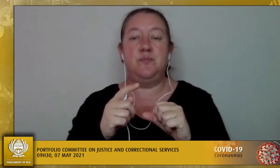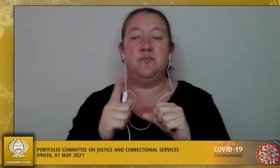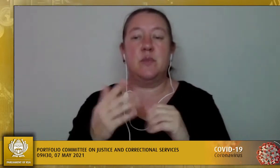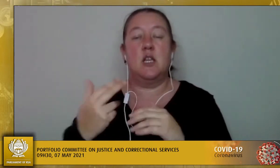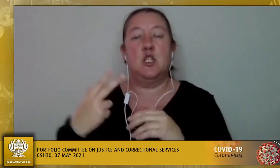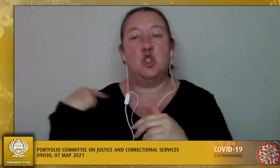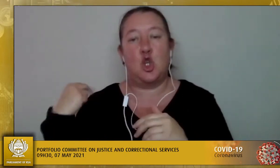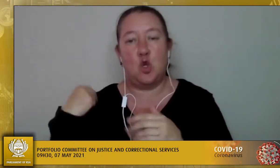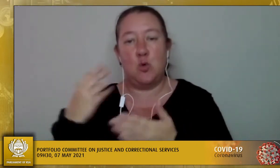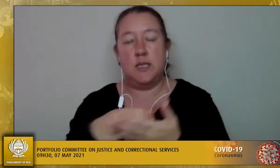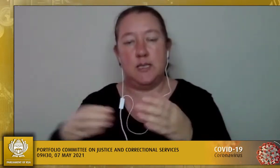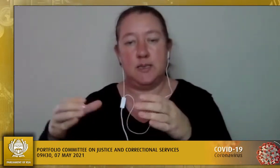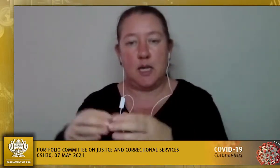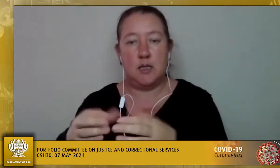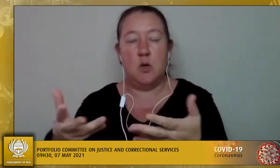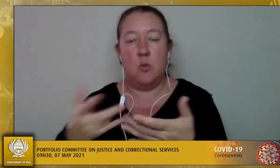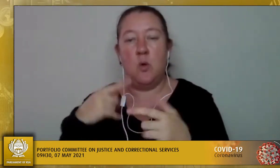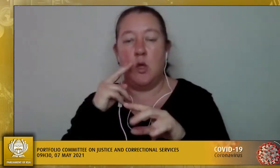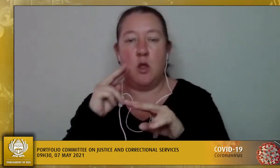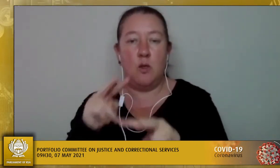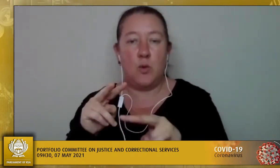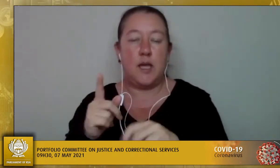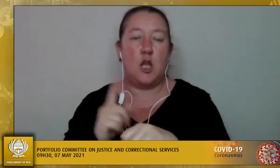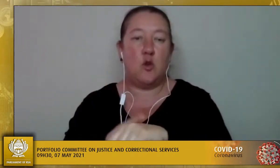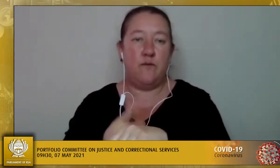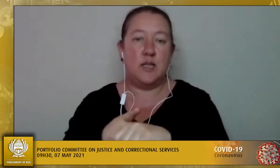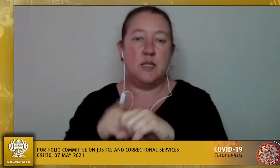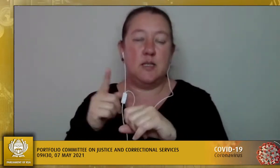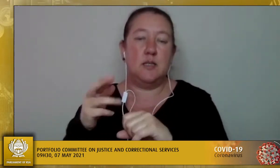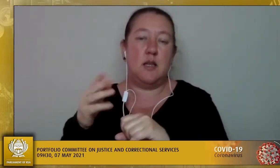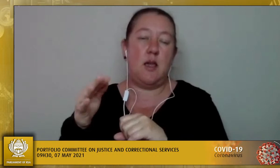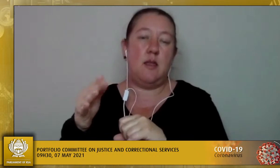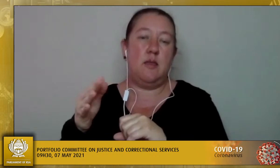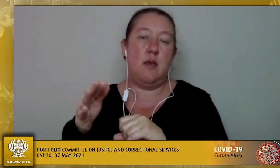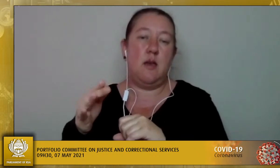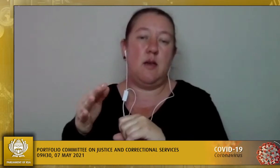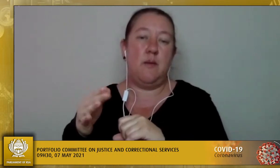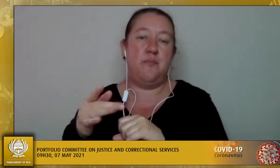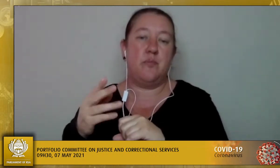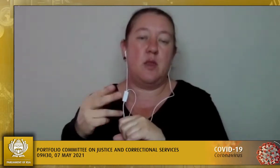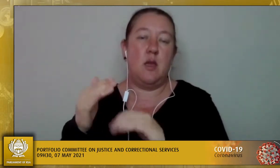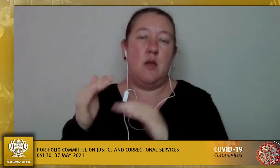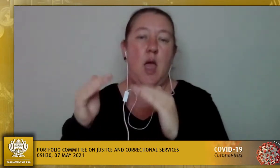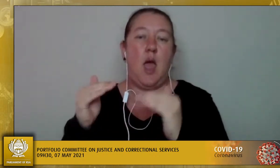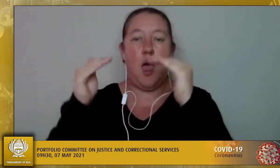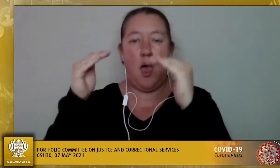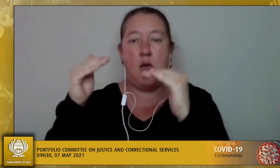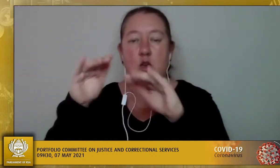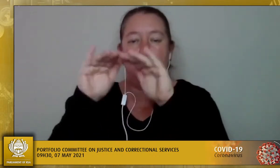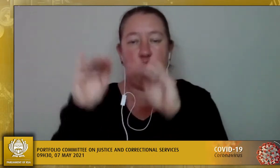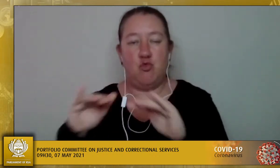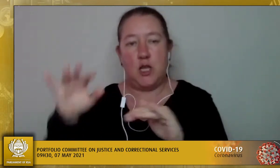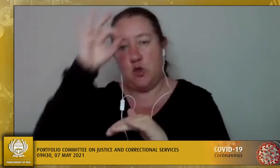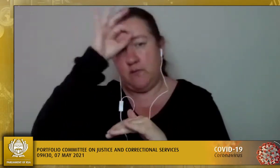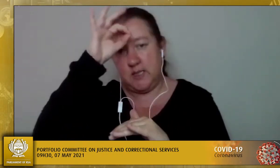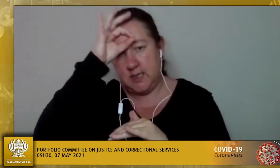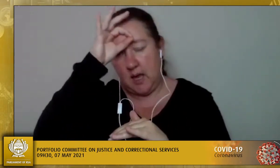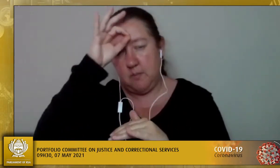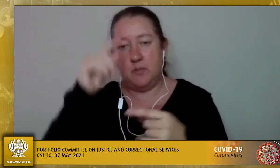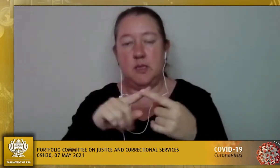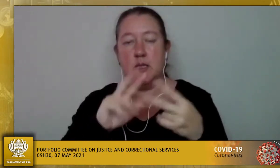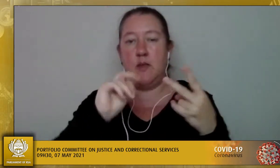sector where we're looking at um offenses in the High um higher ranks of saps uh